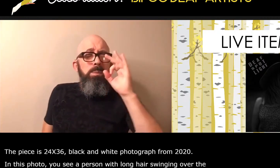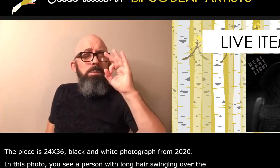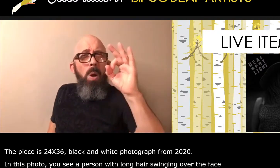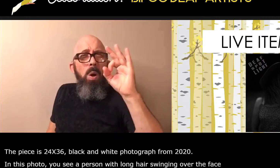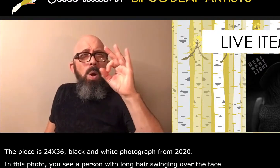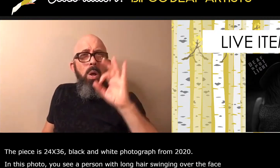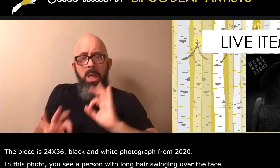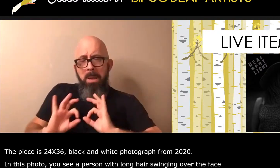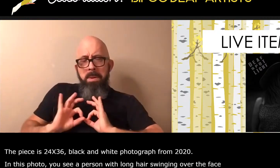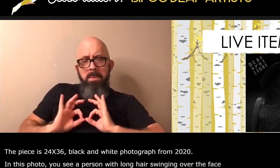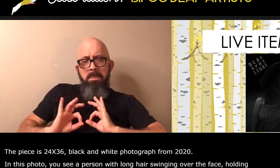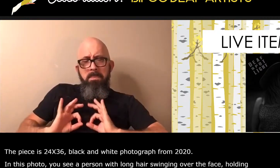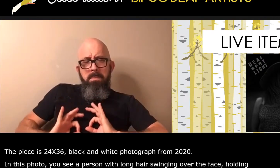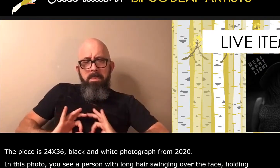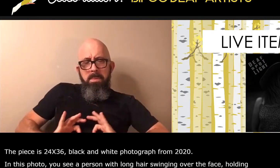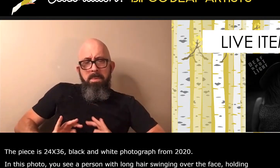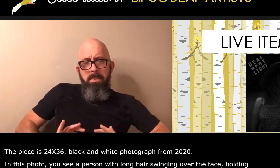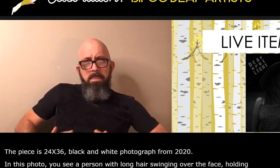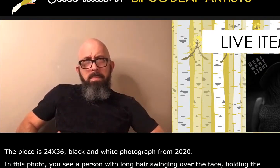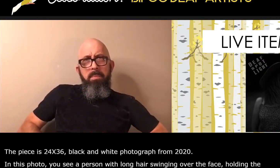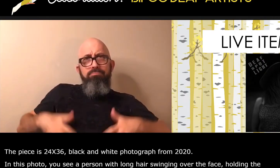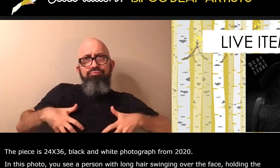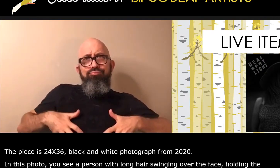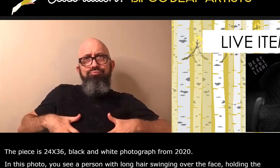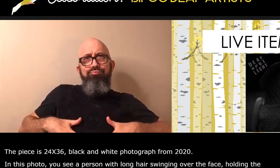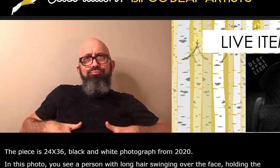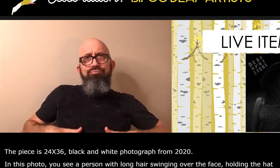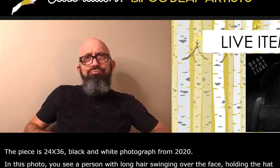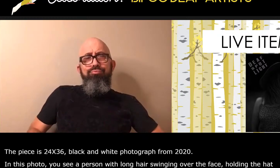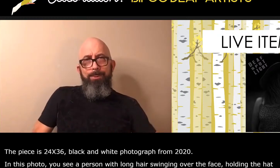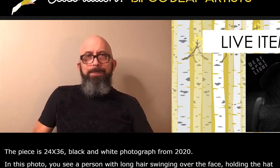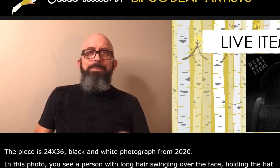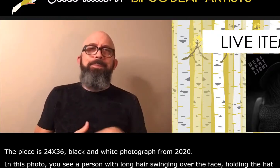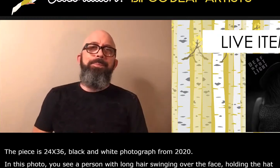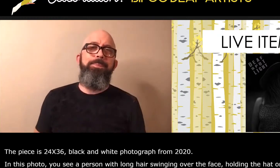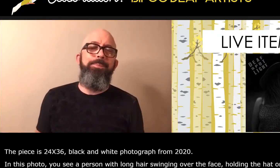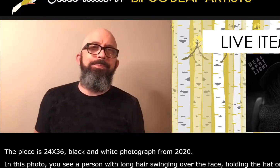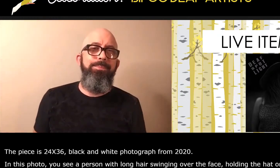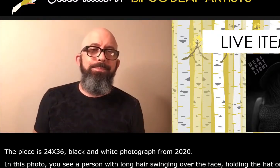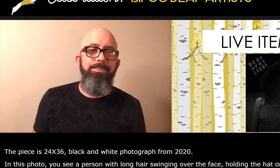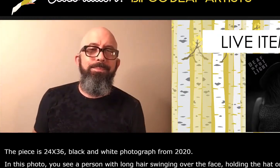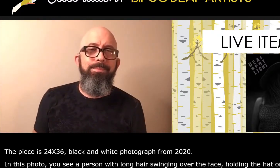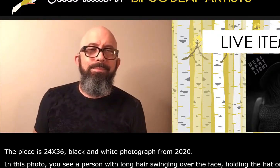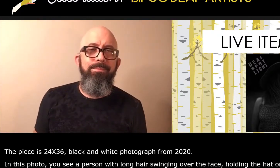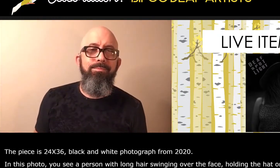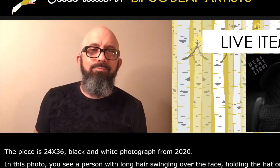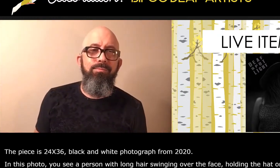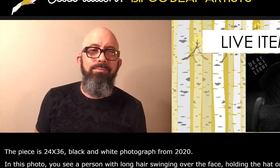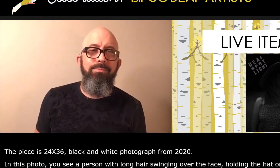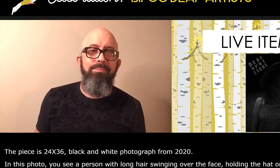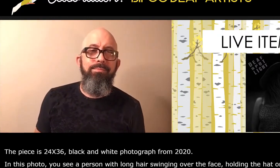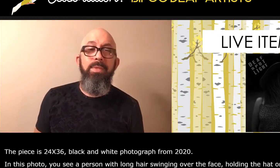holding the hat on, in a floral summer dress.